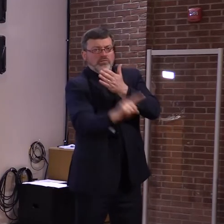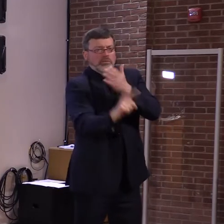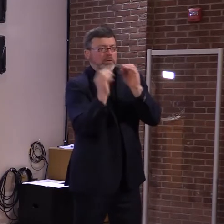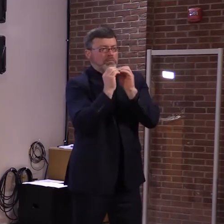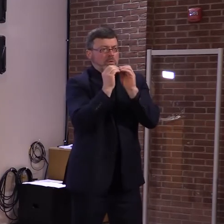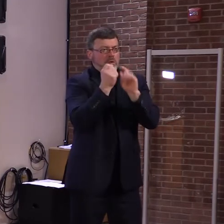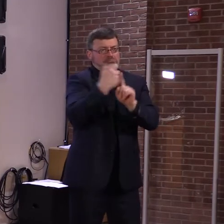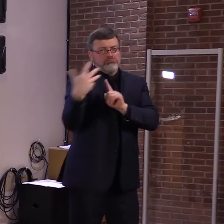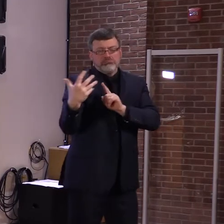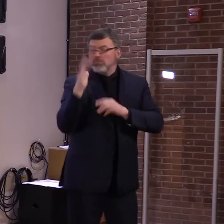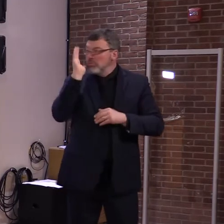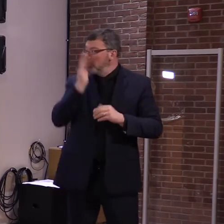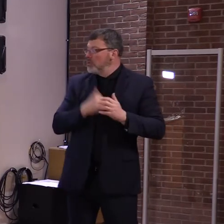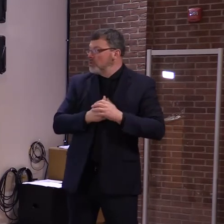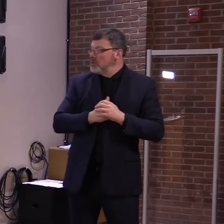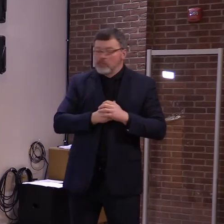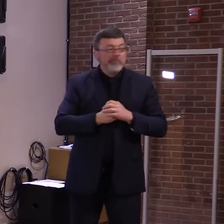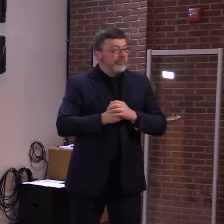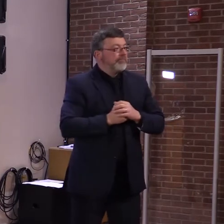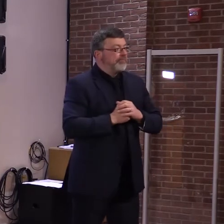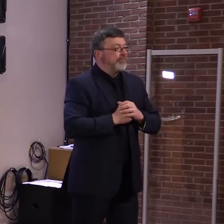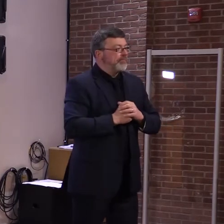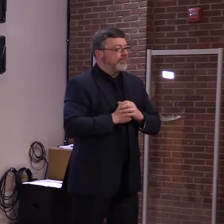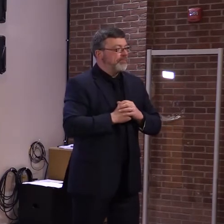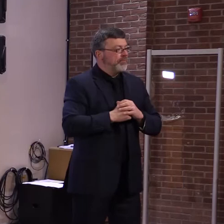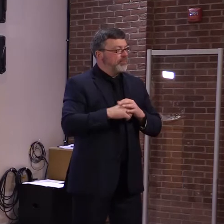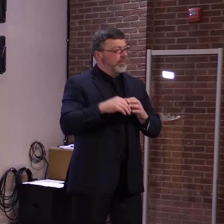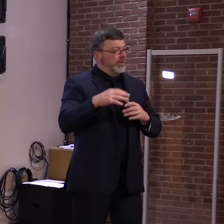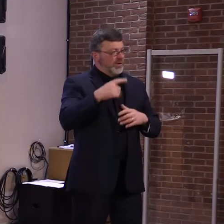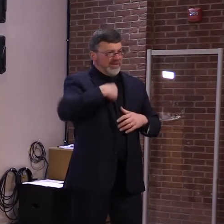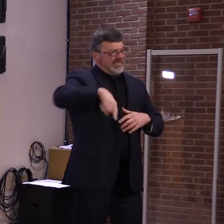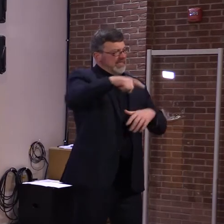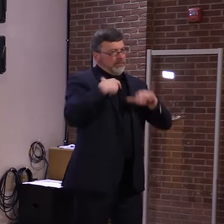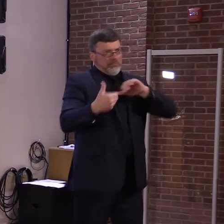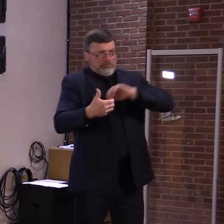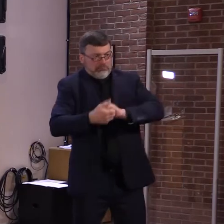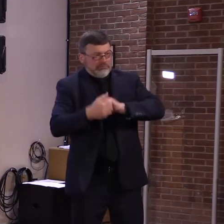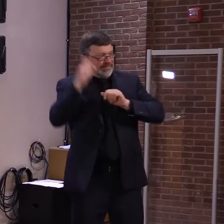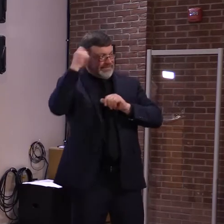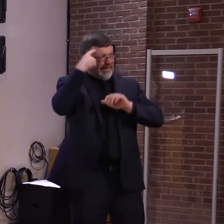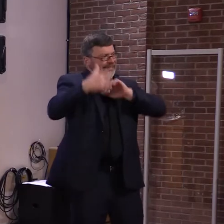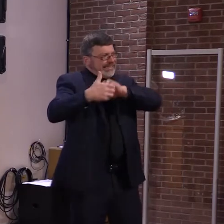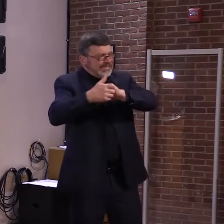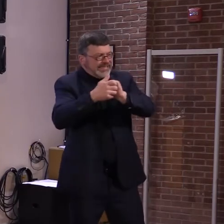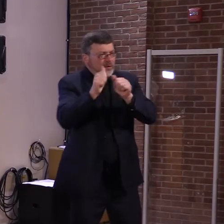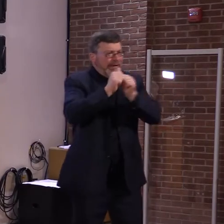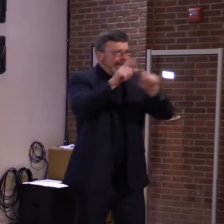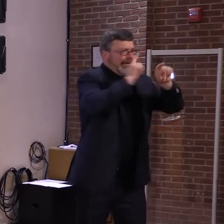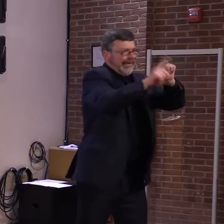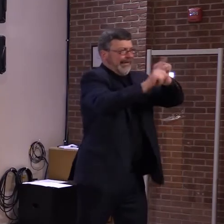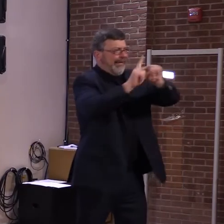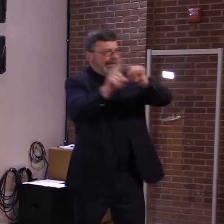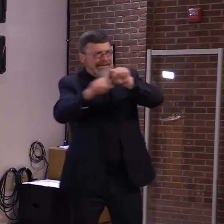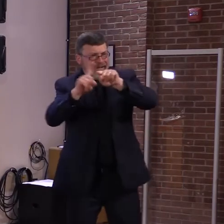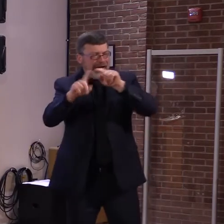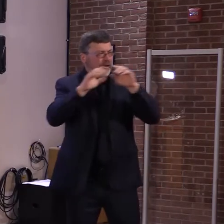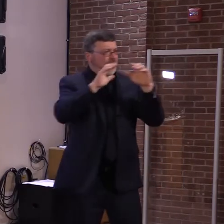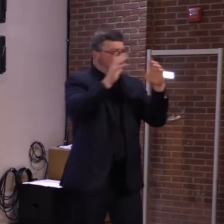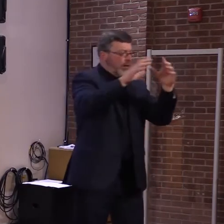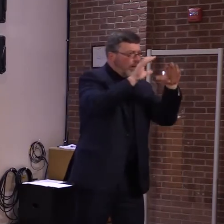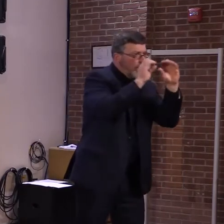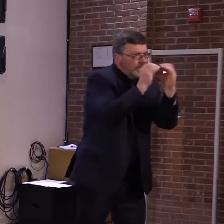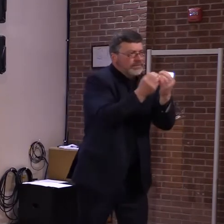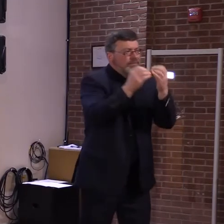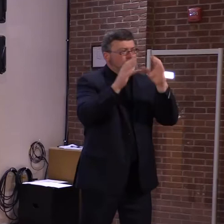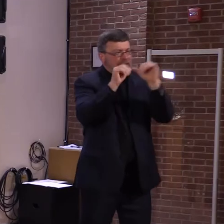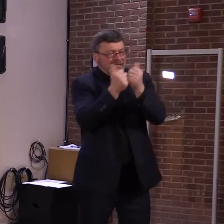involve EMS throughout the state. Like I said, more is coming next week. We continue